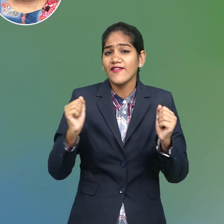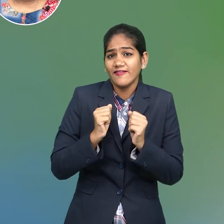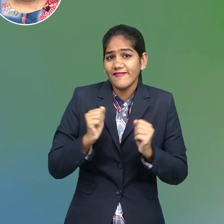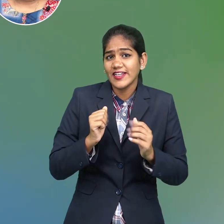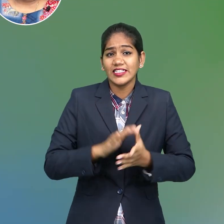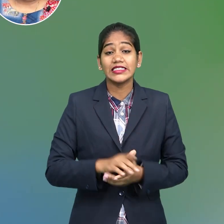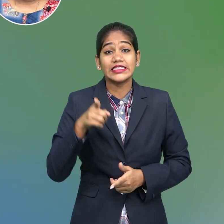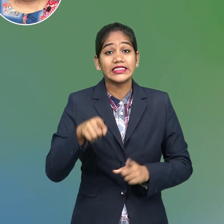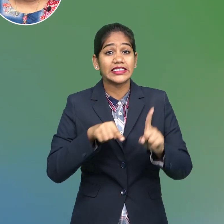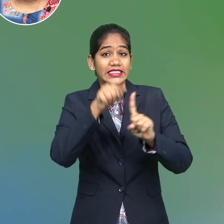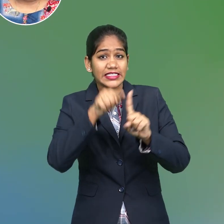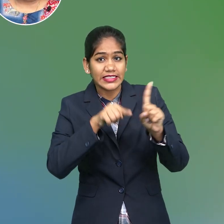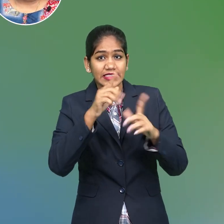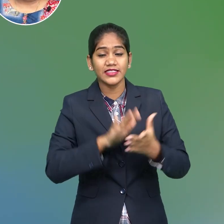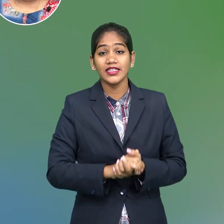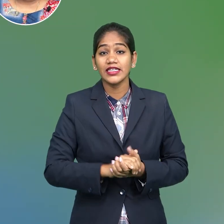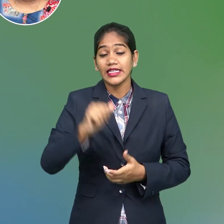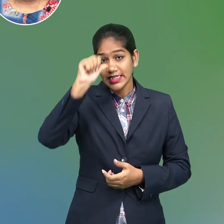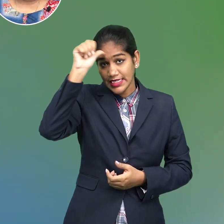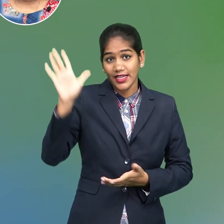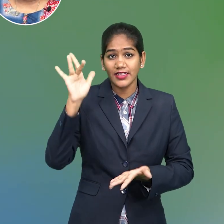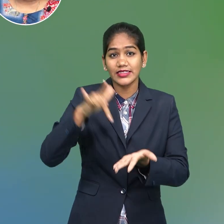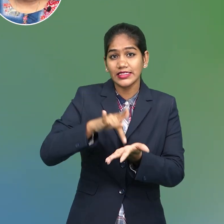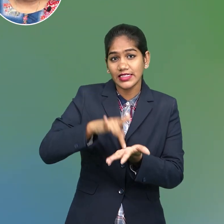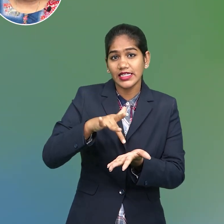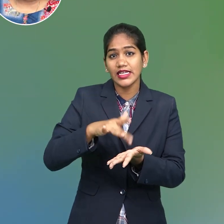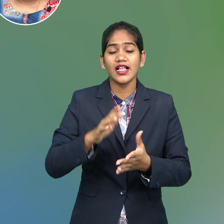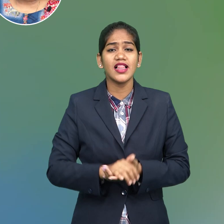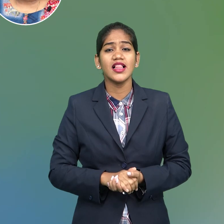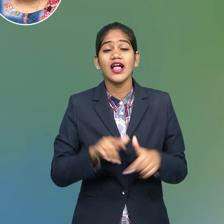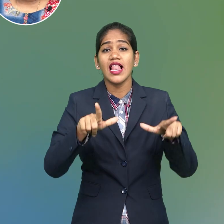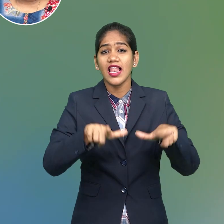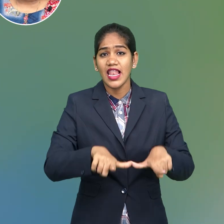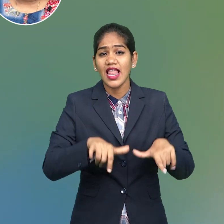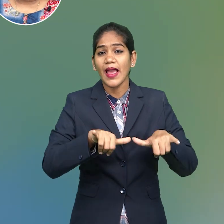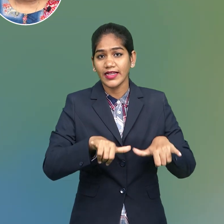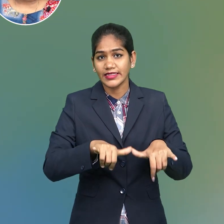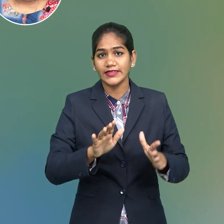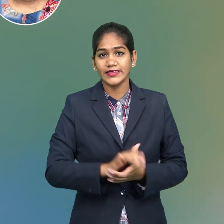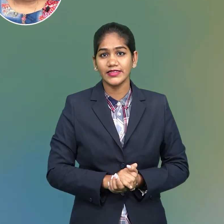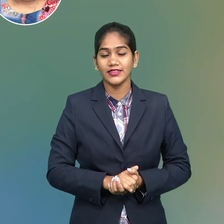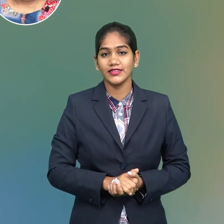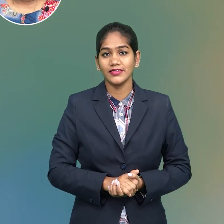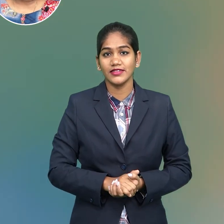Winter. The temperature in the Indian land mass